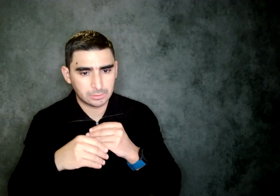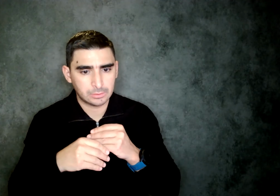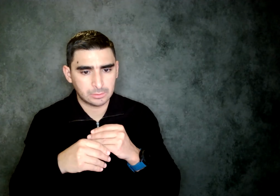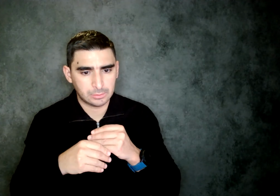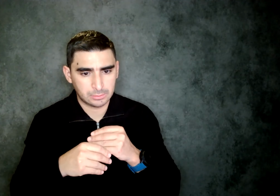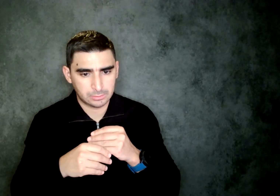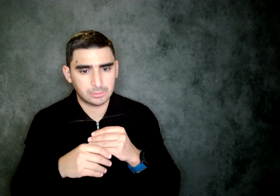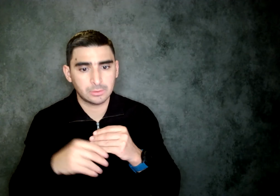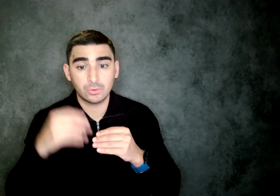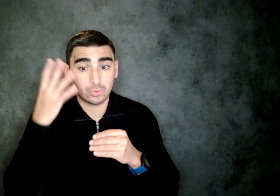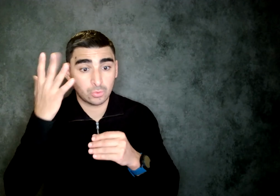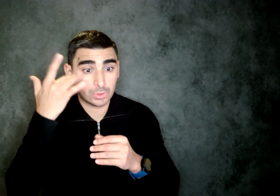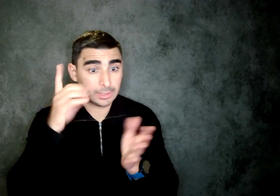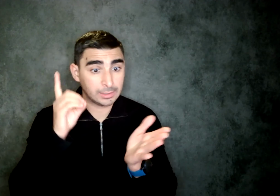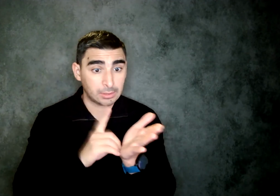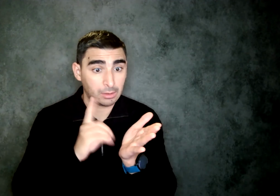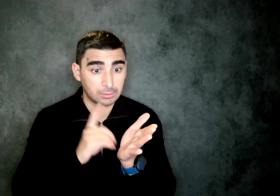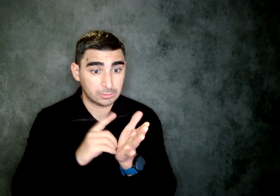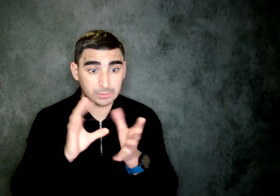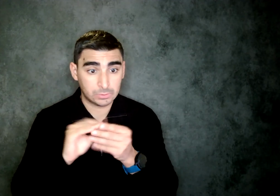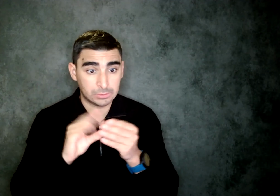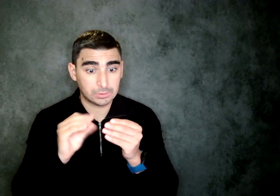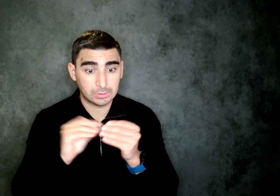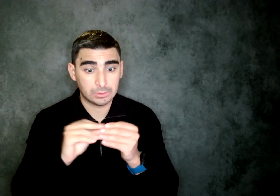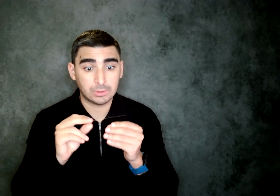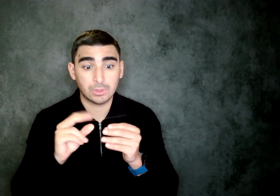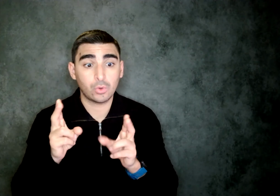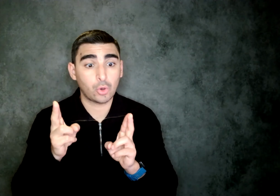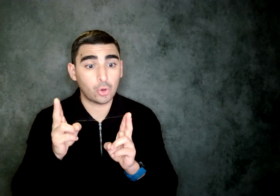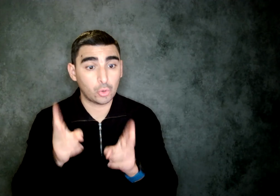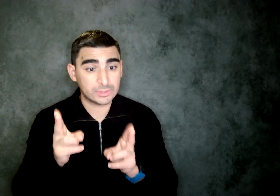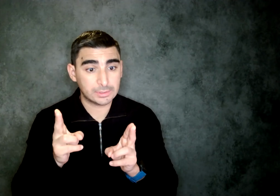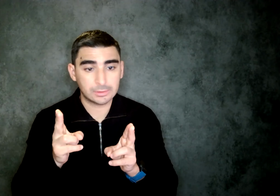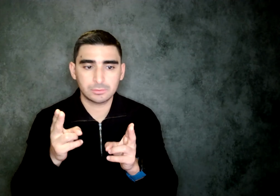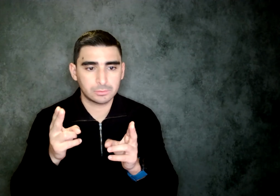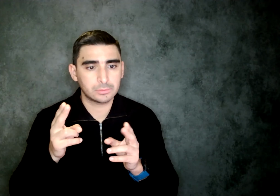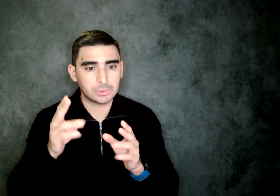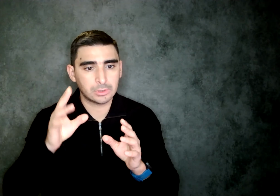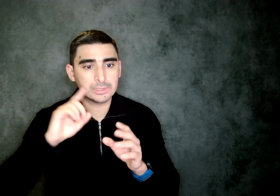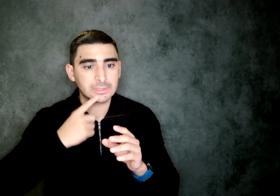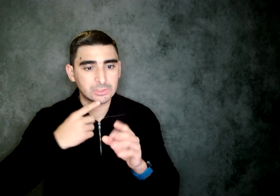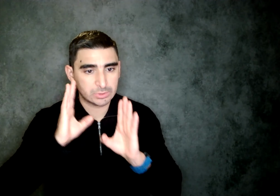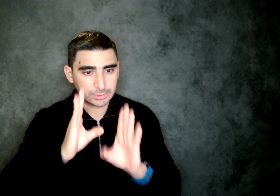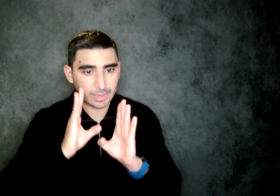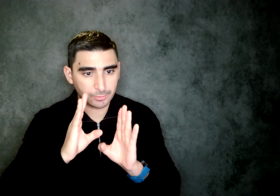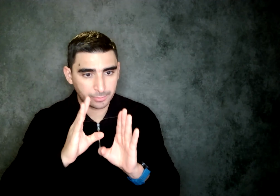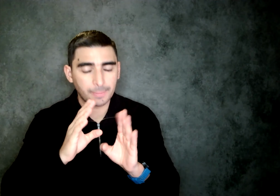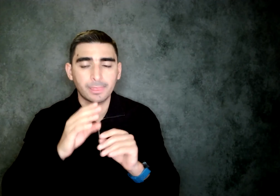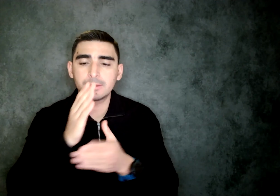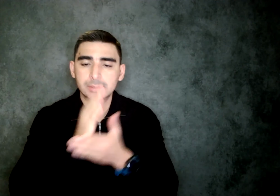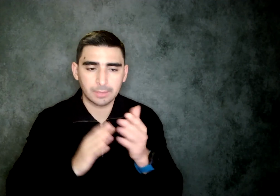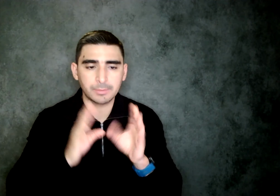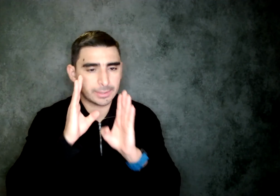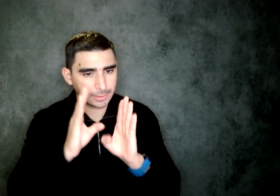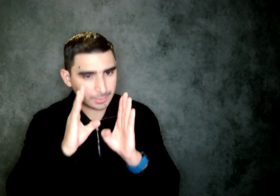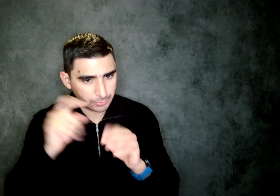the doctor was suggesting was like urgent care, that a certain level of care needs could